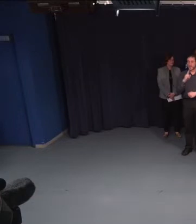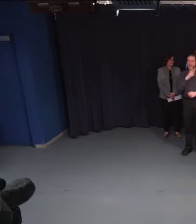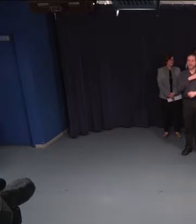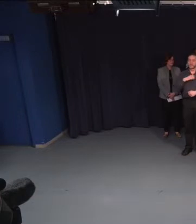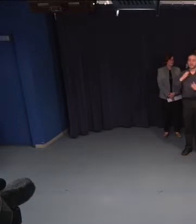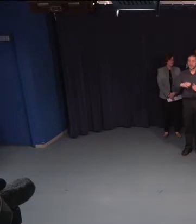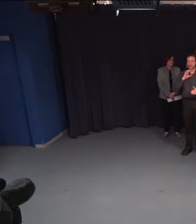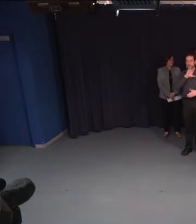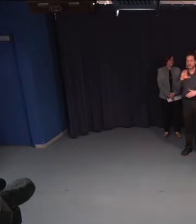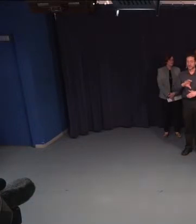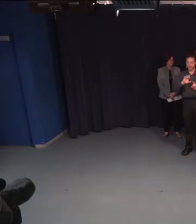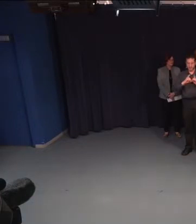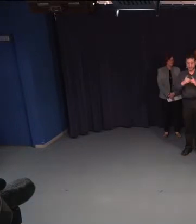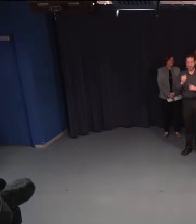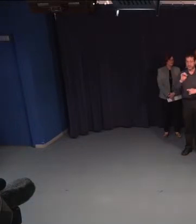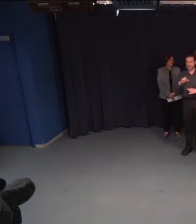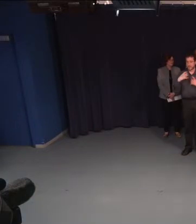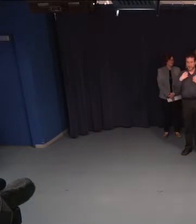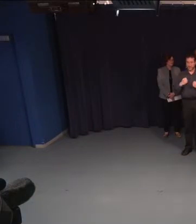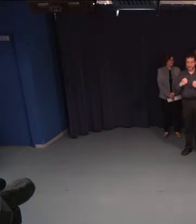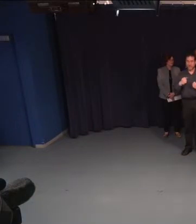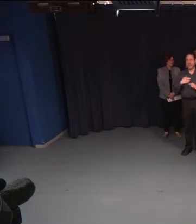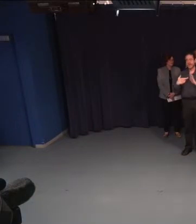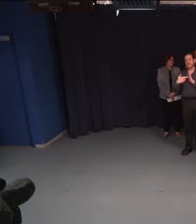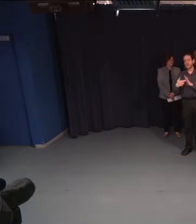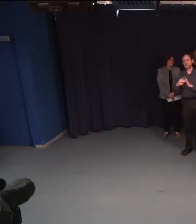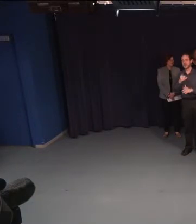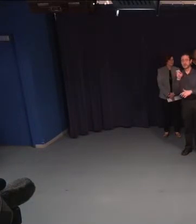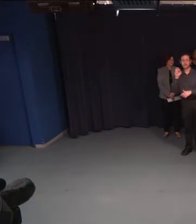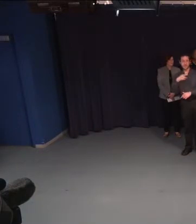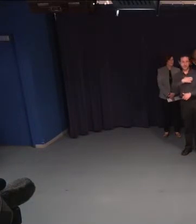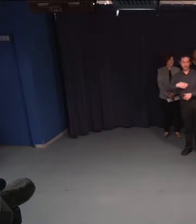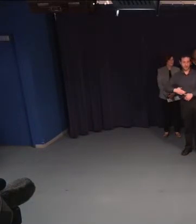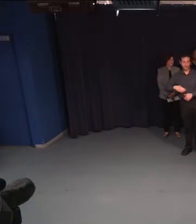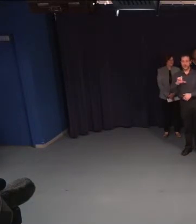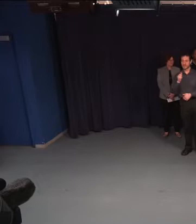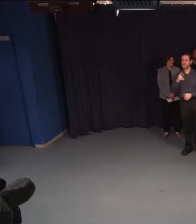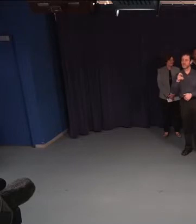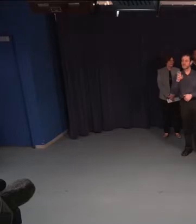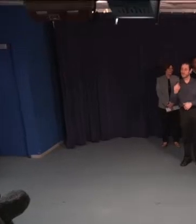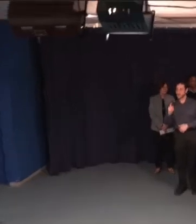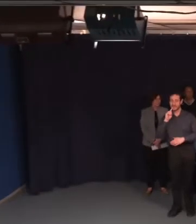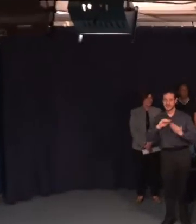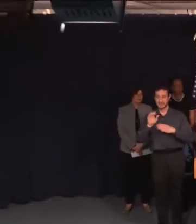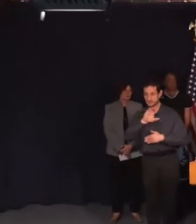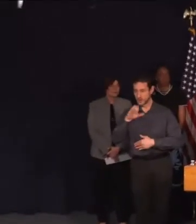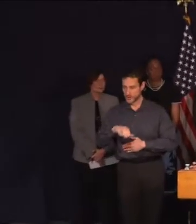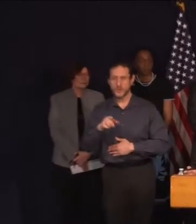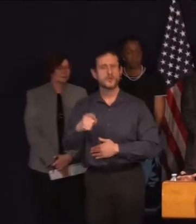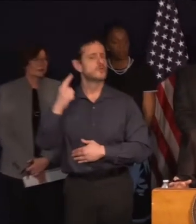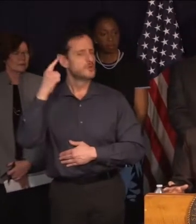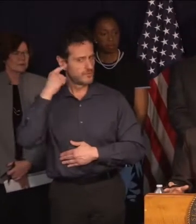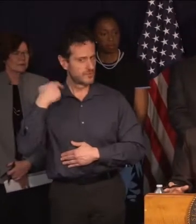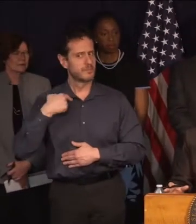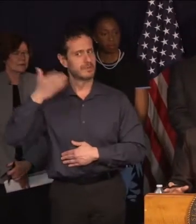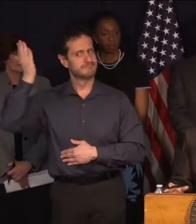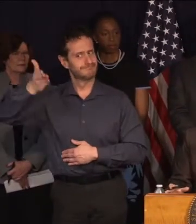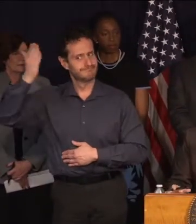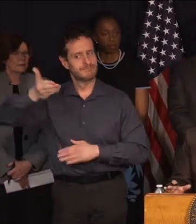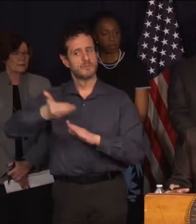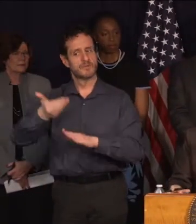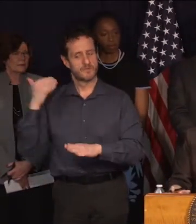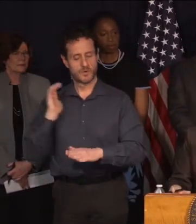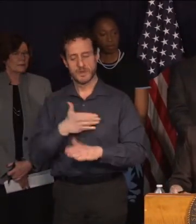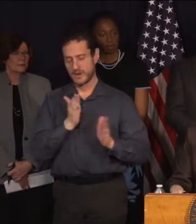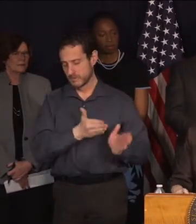Public Health. I'm here representing Mayor Lightfoot and the City of Chicago. You've already heard me speak a lot about our preparedness